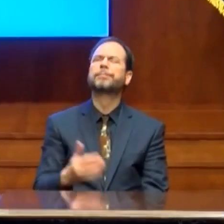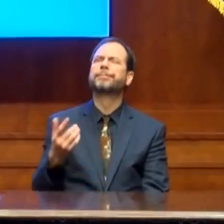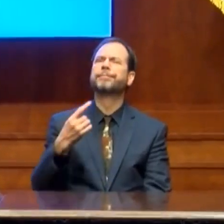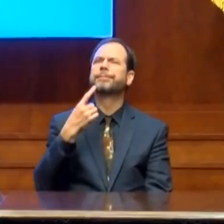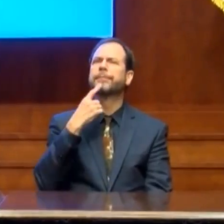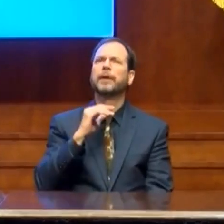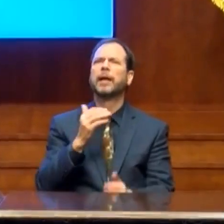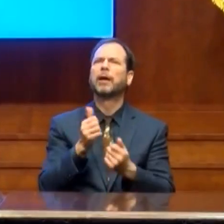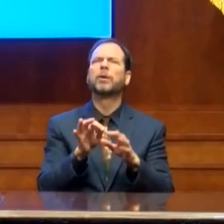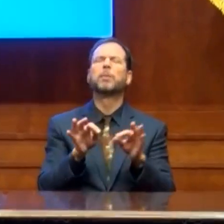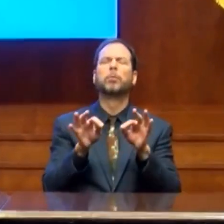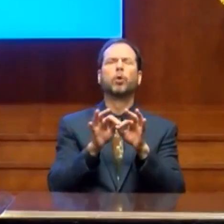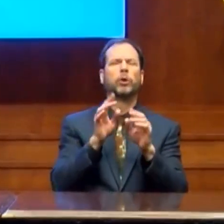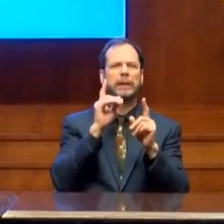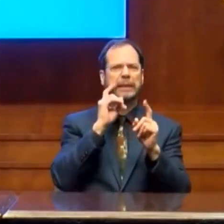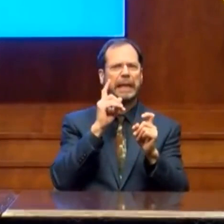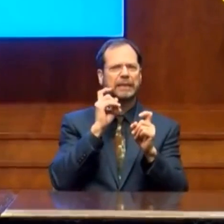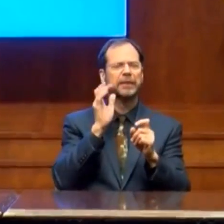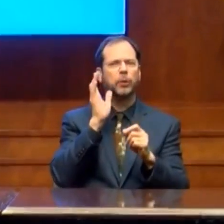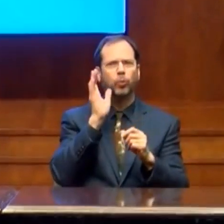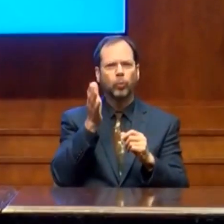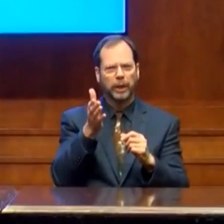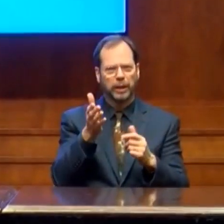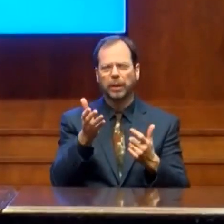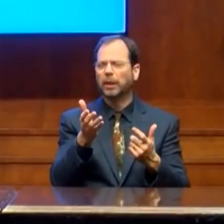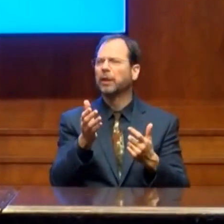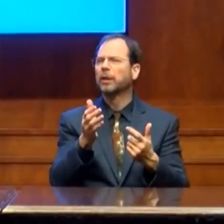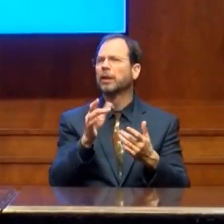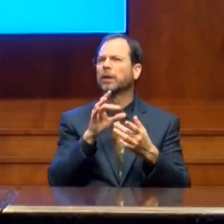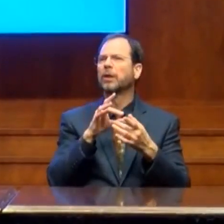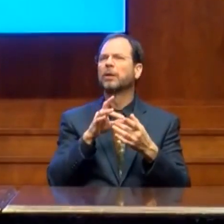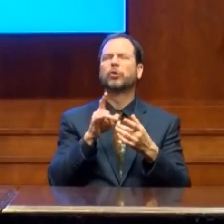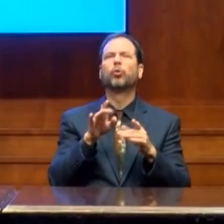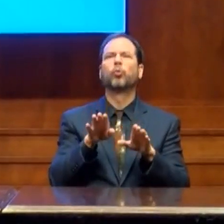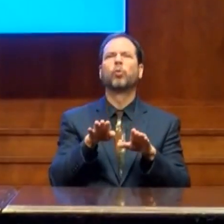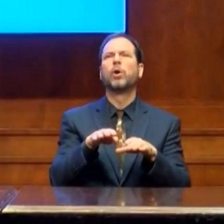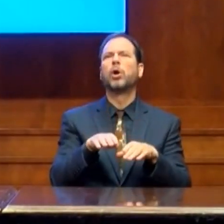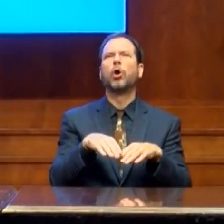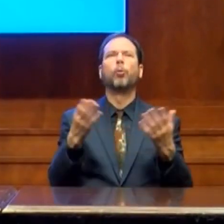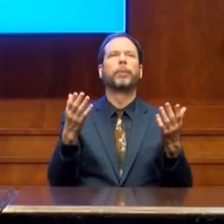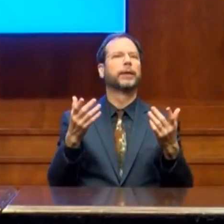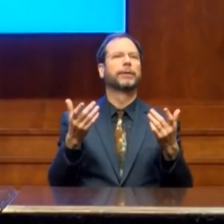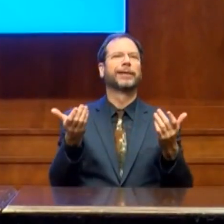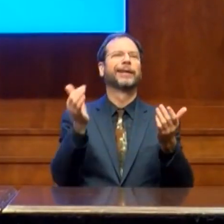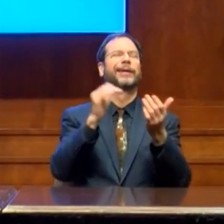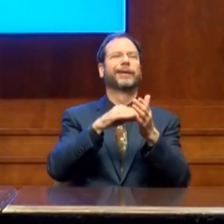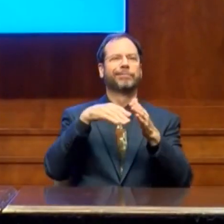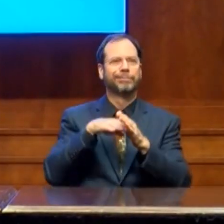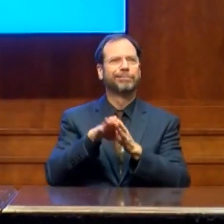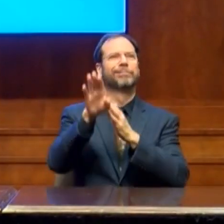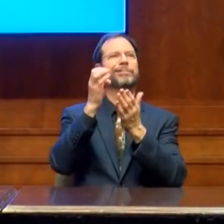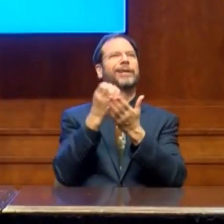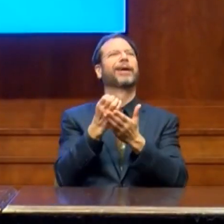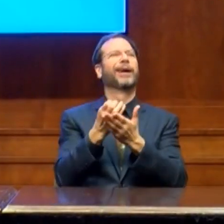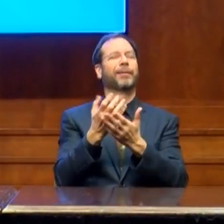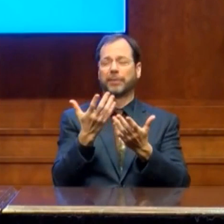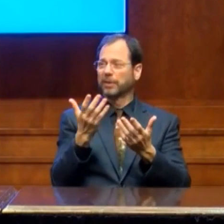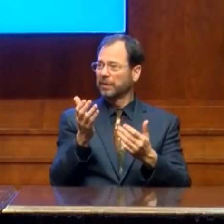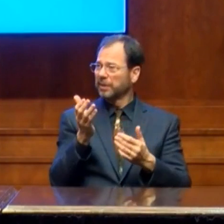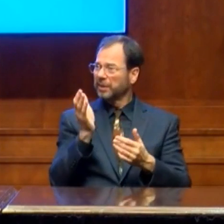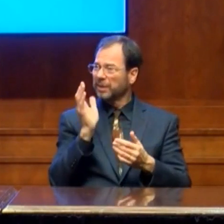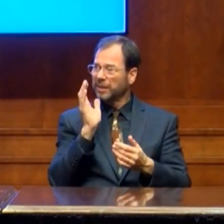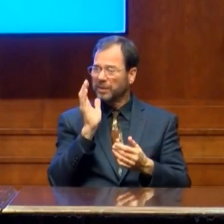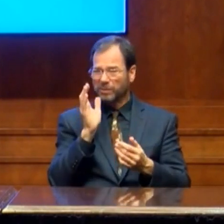Can you tell us how important testing is going to be towards reopening the economy? Are we going to